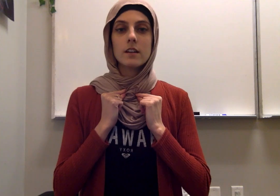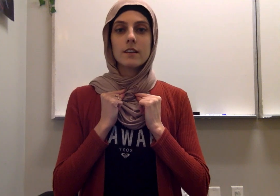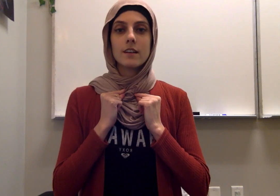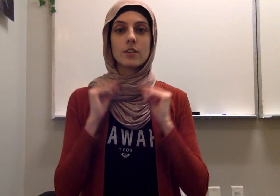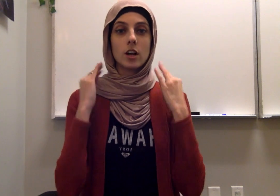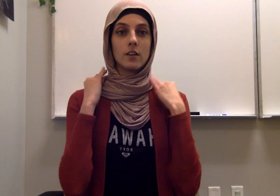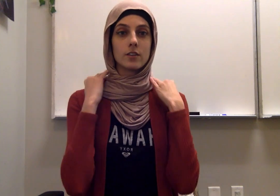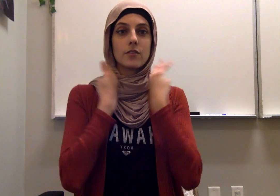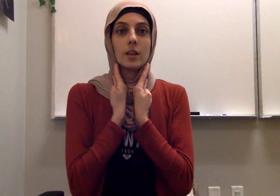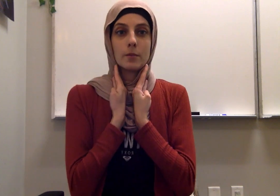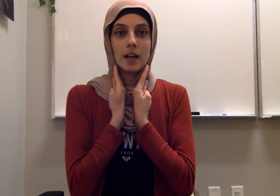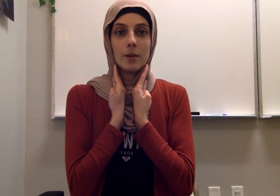if the collar's flipped up,